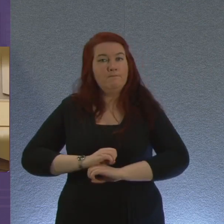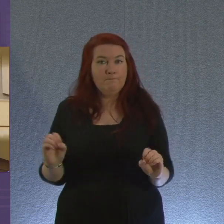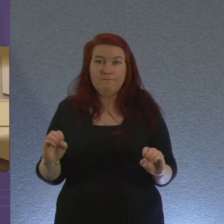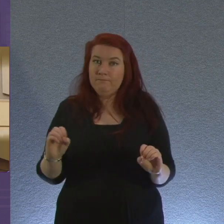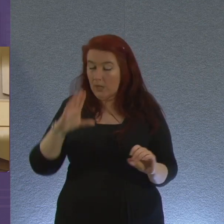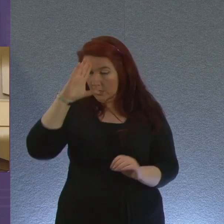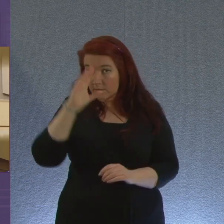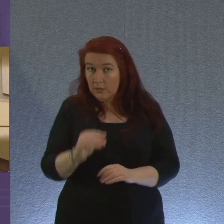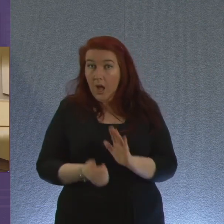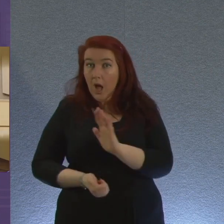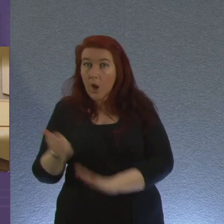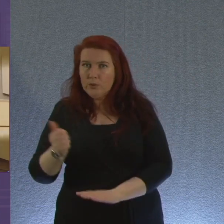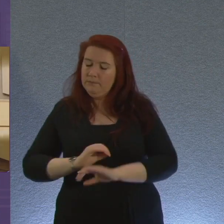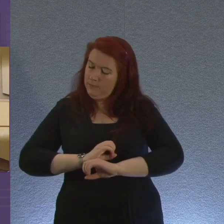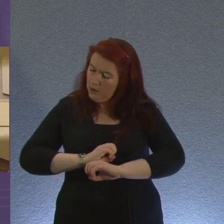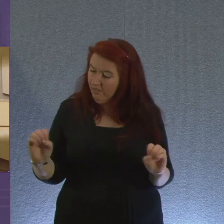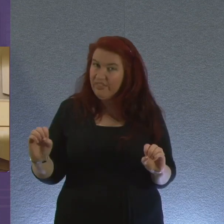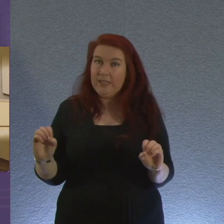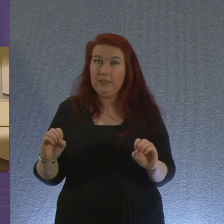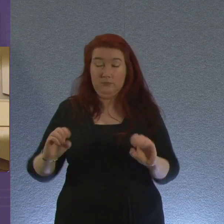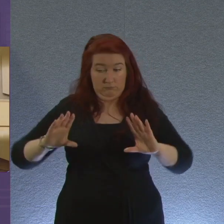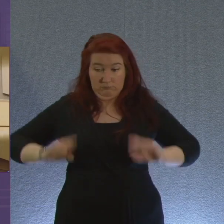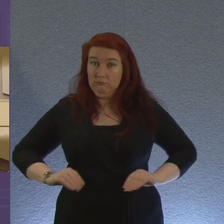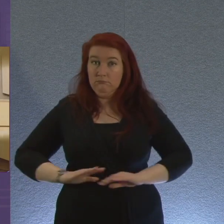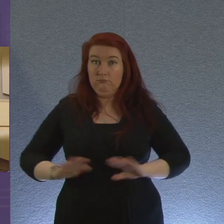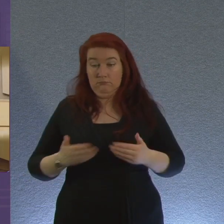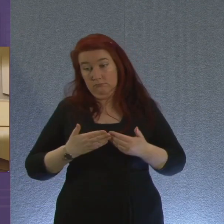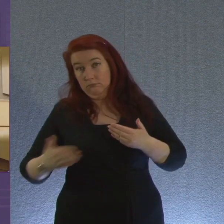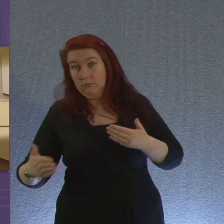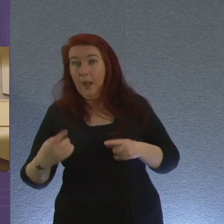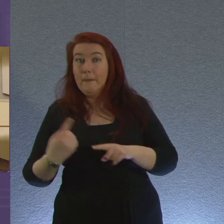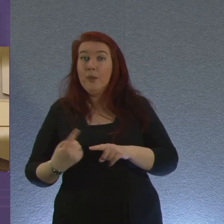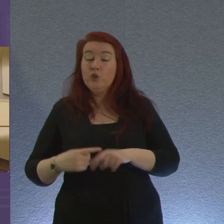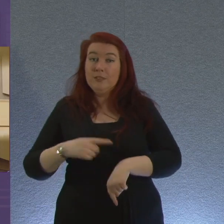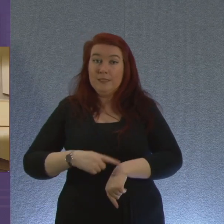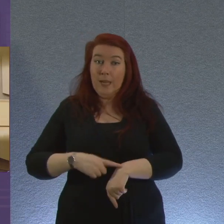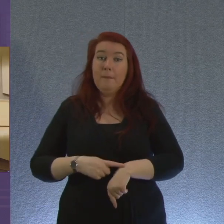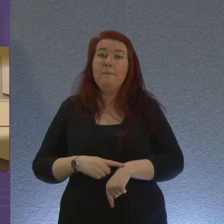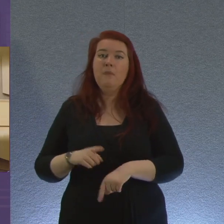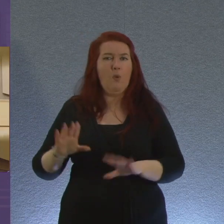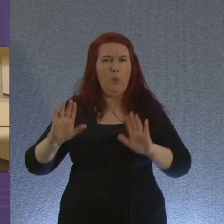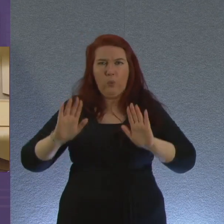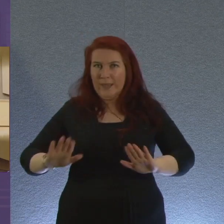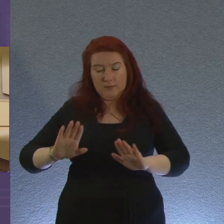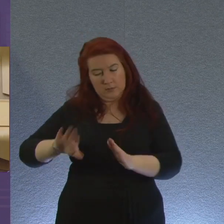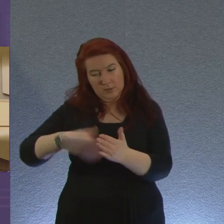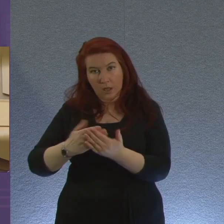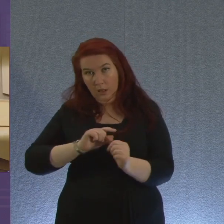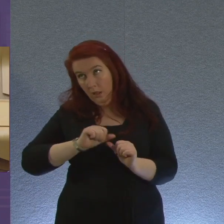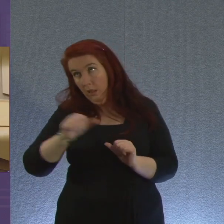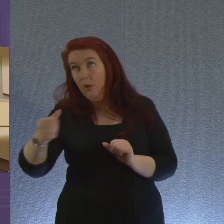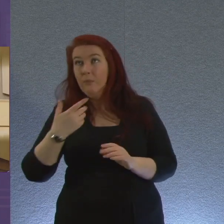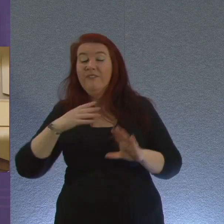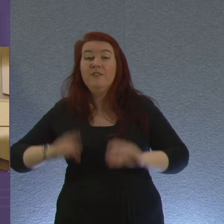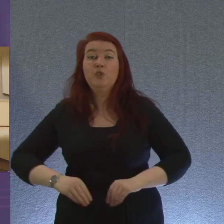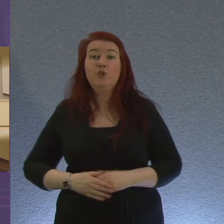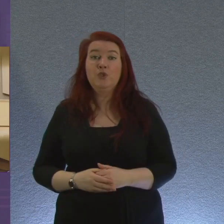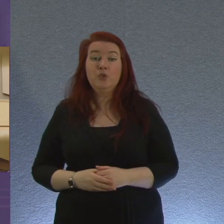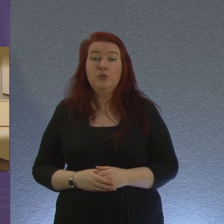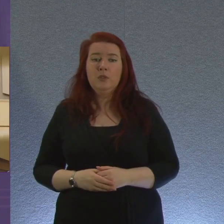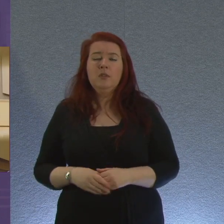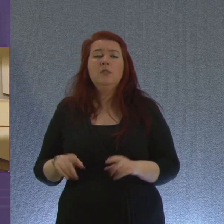and no eviction proceedings initiated at all during the emergency. They can all wait. Furthermore, we need provisions that deal